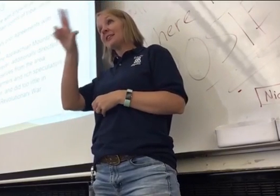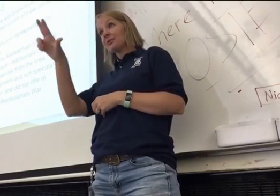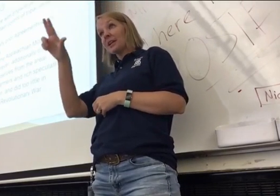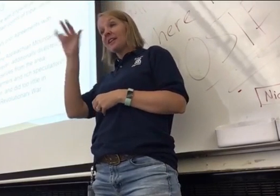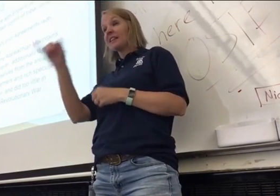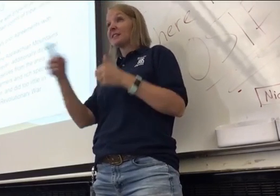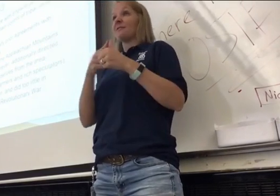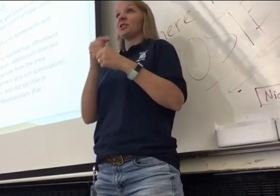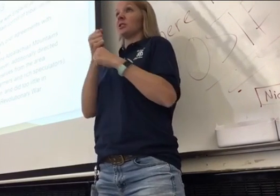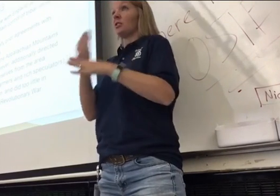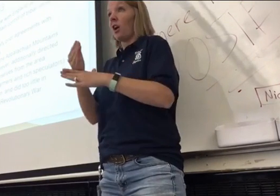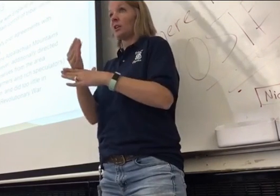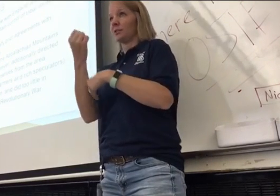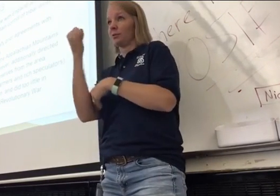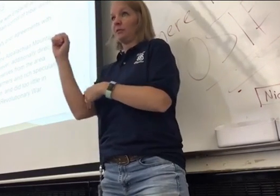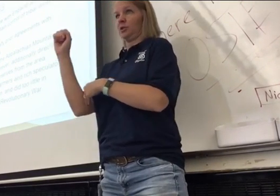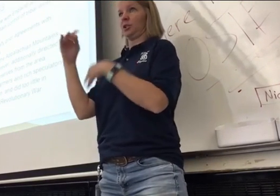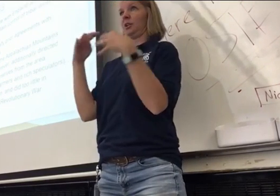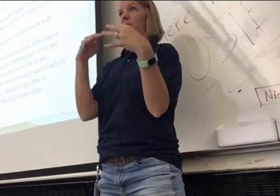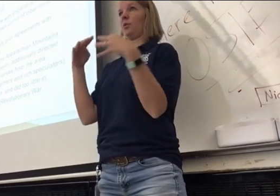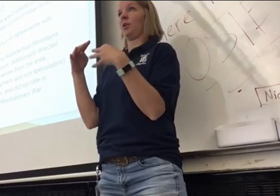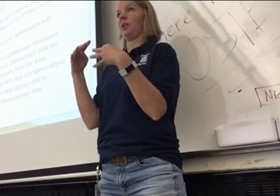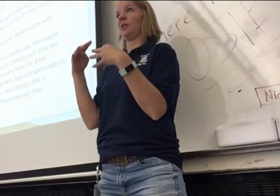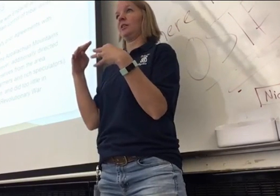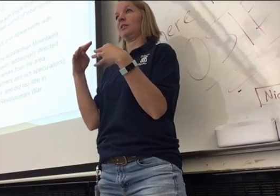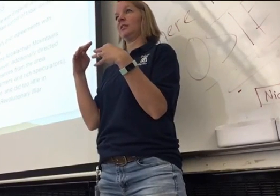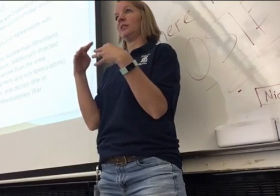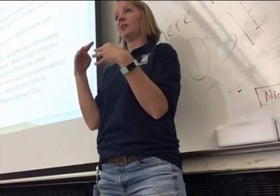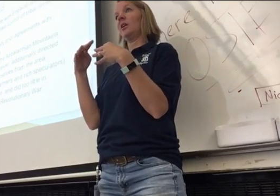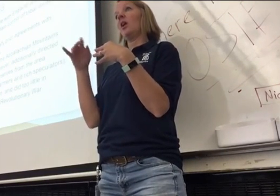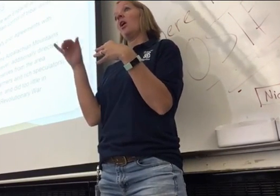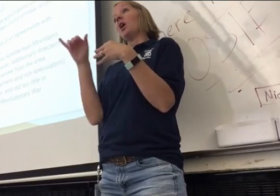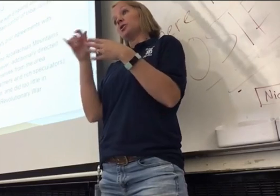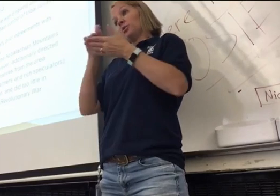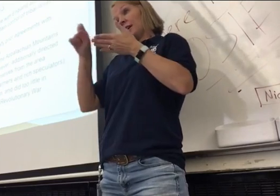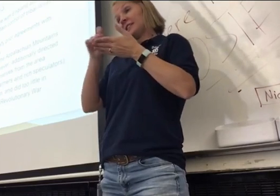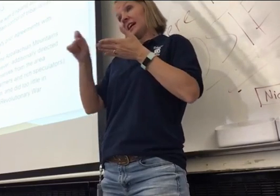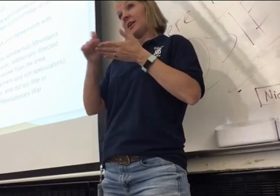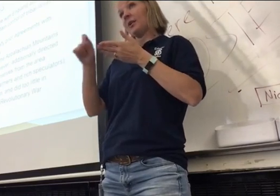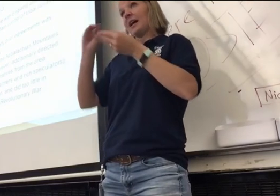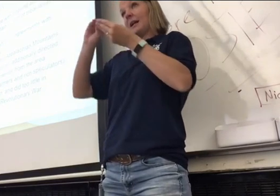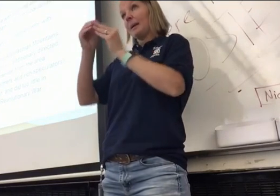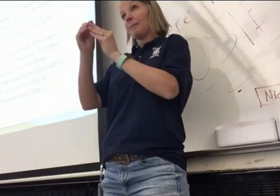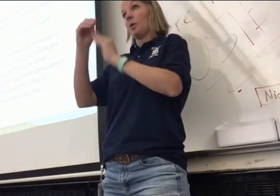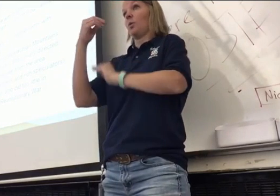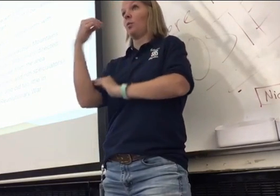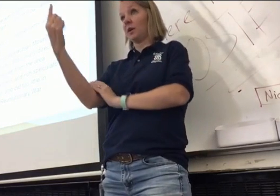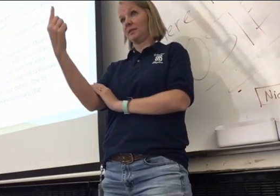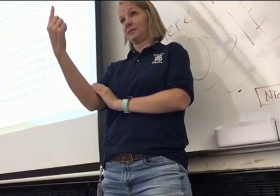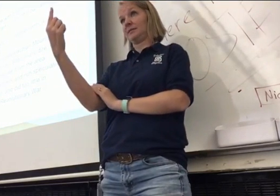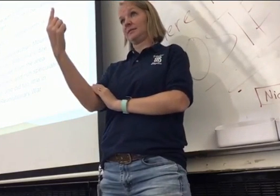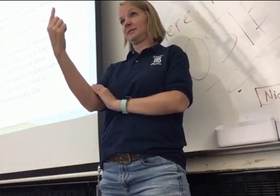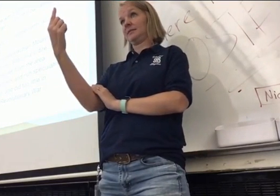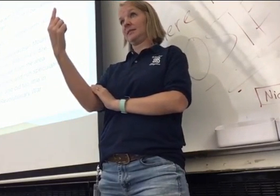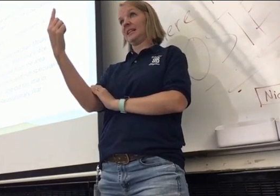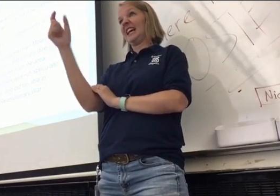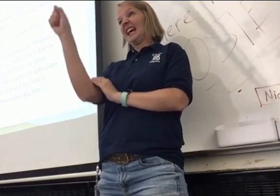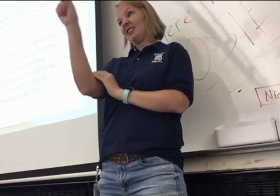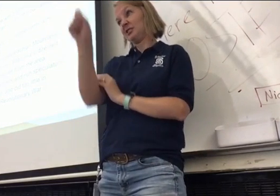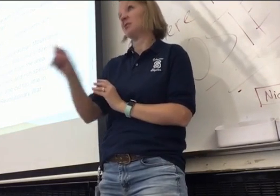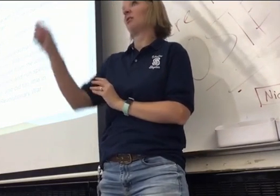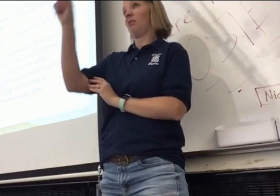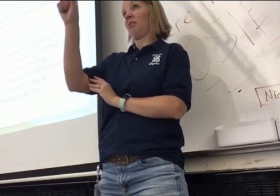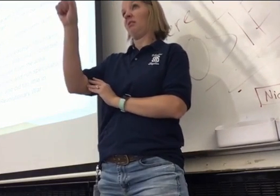cause of the Revolutionary War. I would write next to it, therefore, a big number 1, and maybe circle